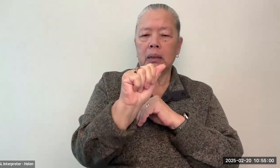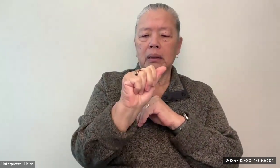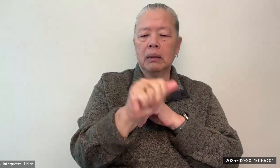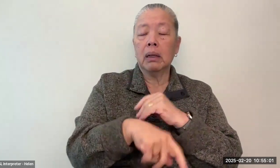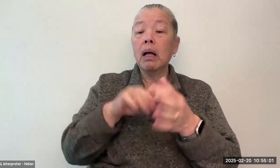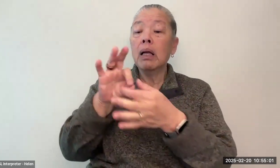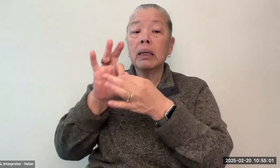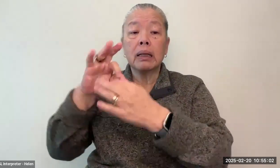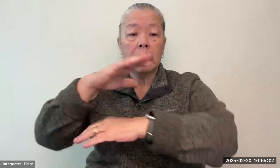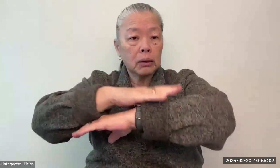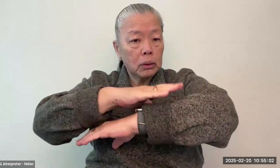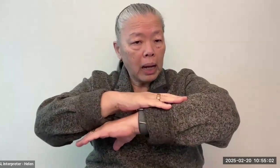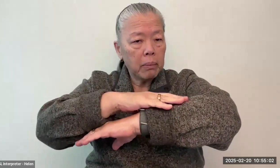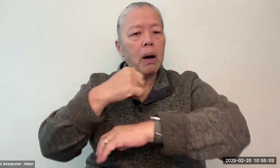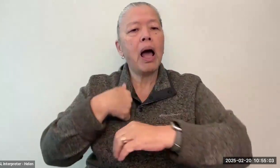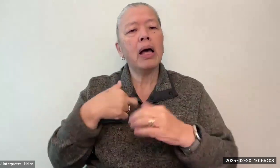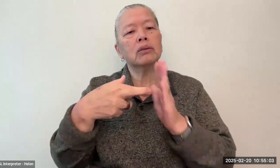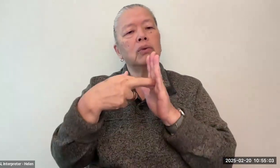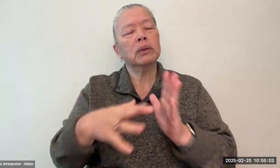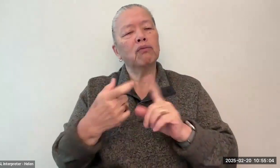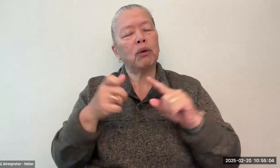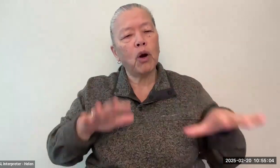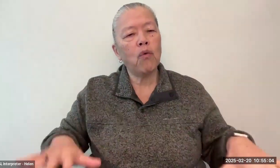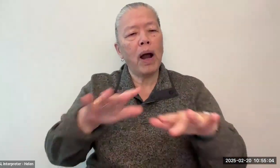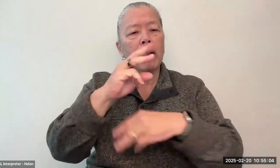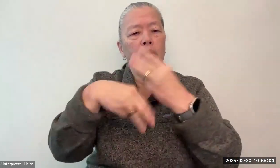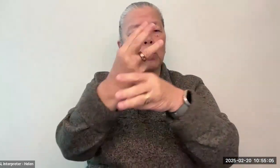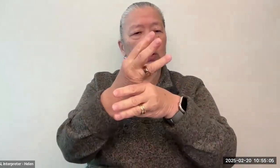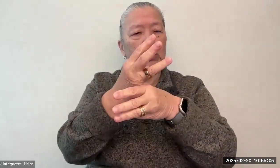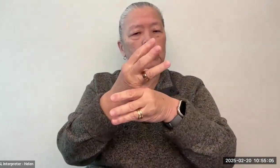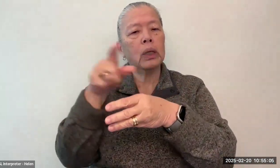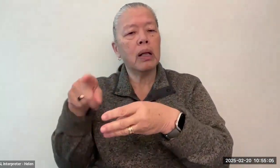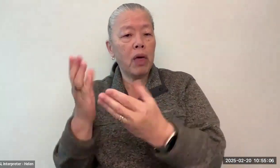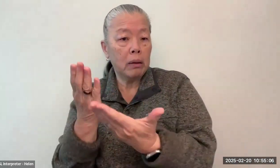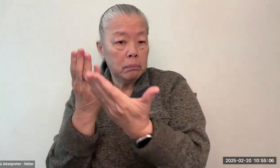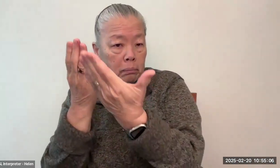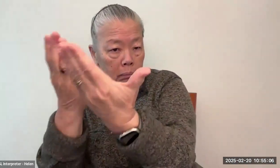a body with worldwide representation, had introduced a proposal and